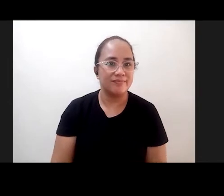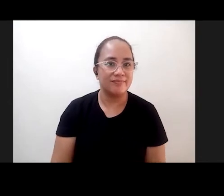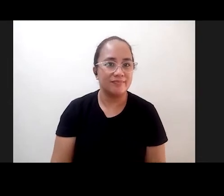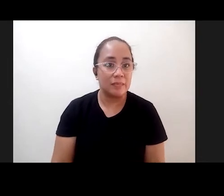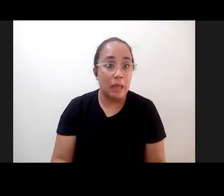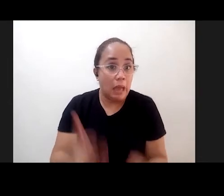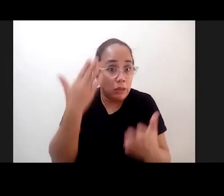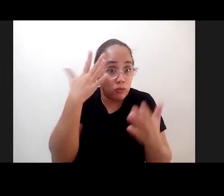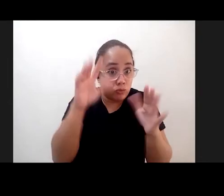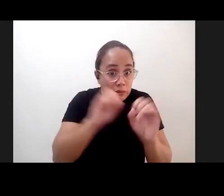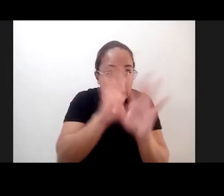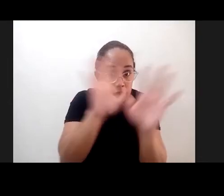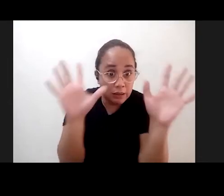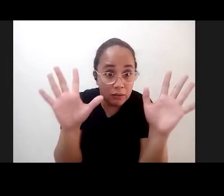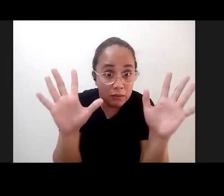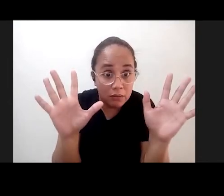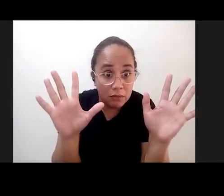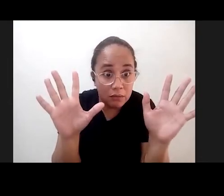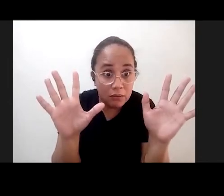not.